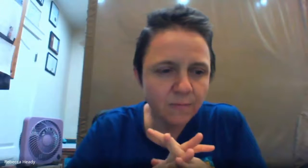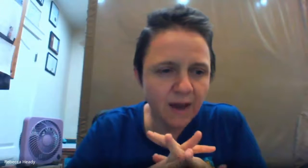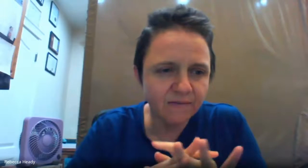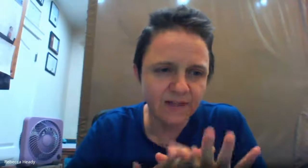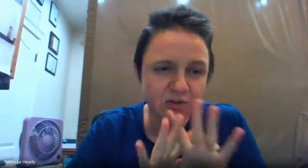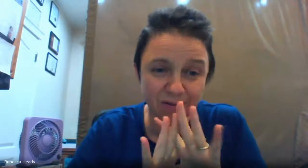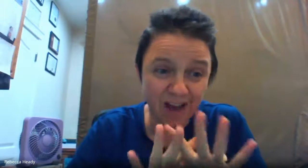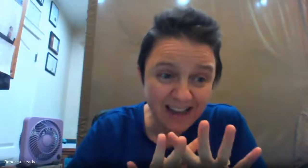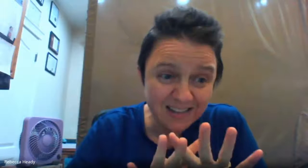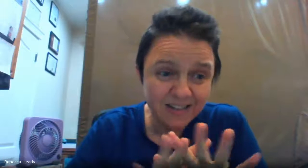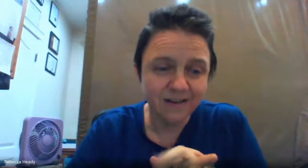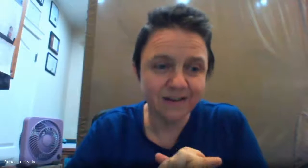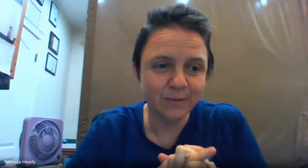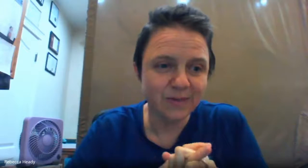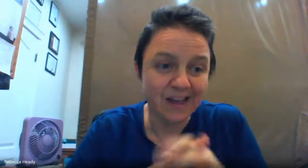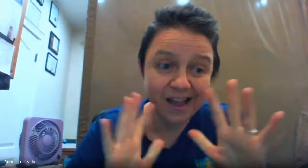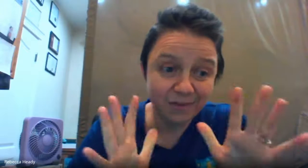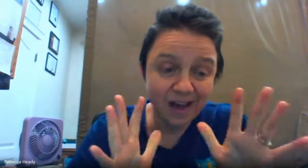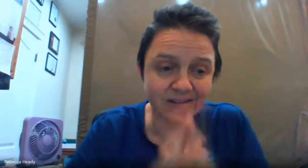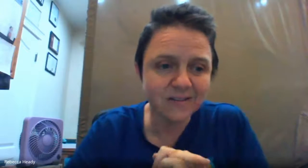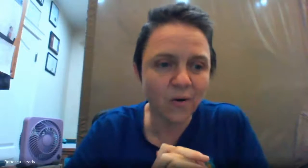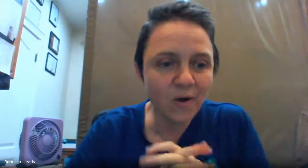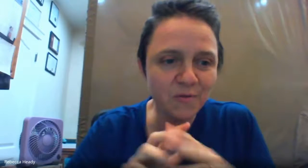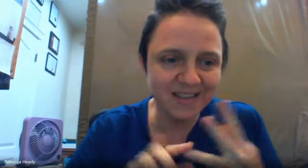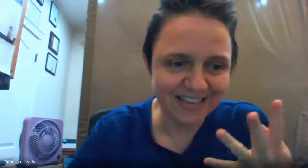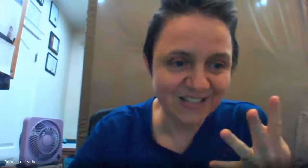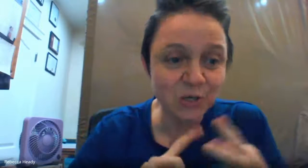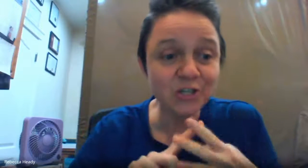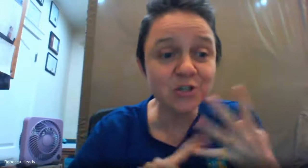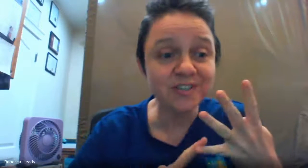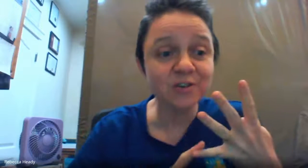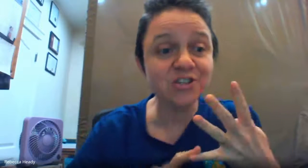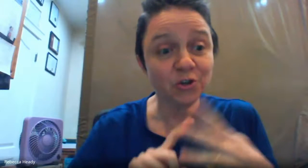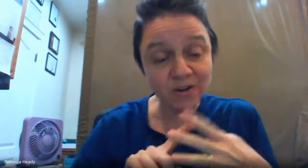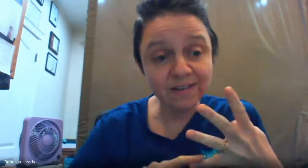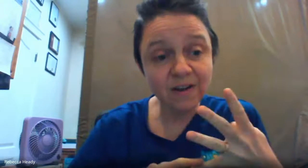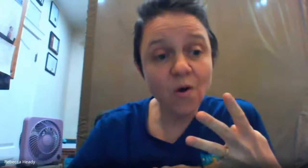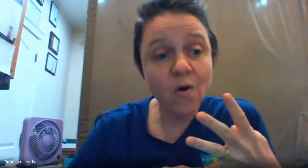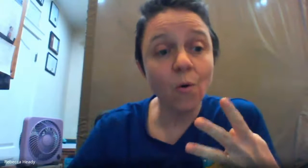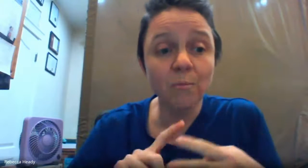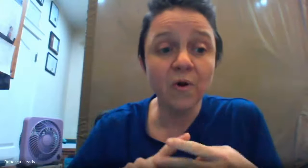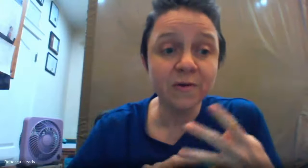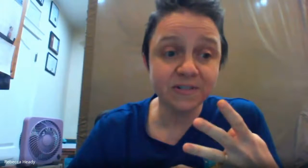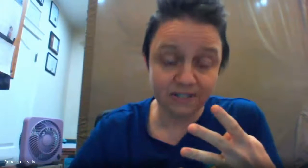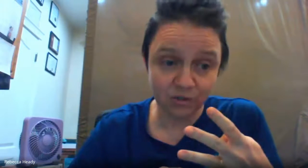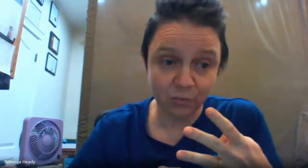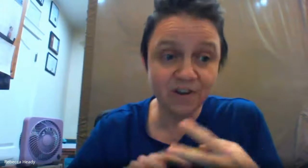you have a lot, like I have a lot. So I'll go with my kids. You can choose either children or brother or sister, whichever you have less